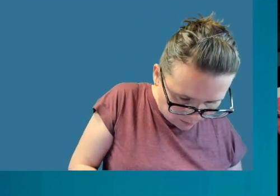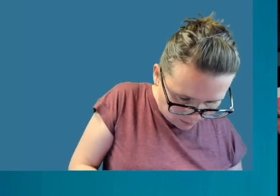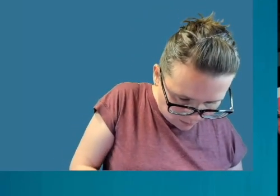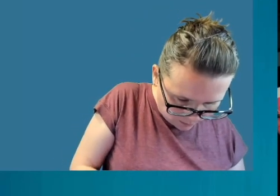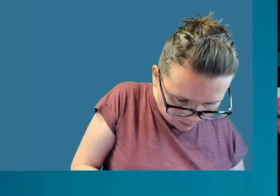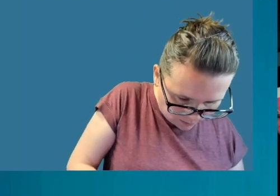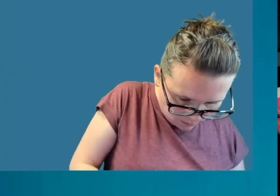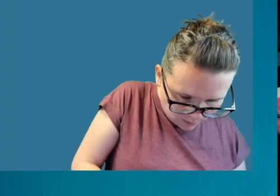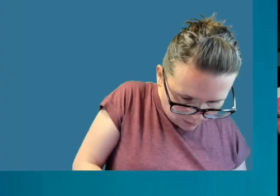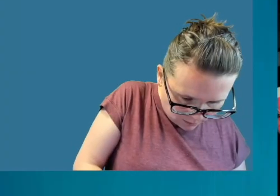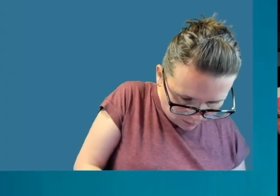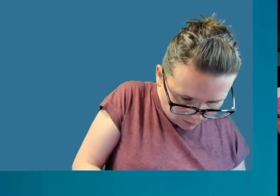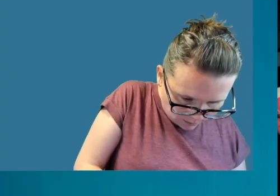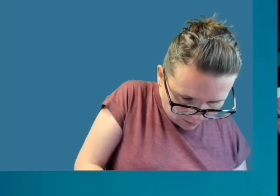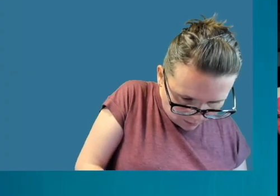size.